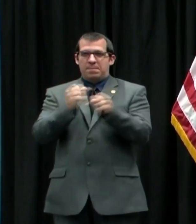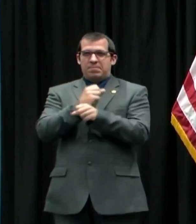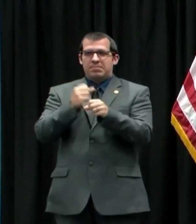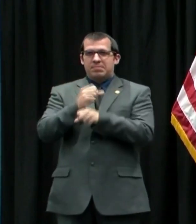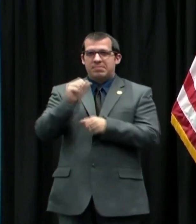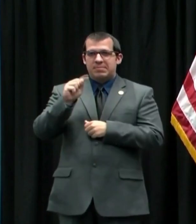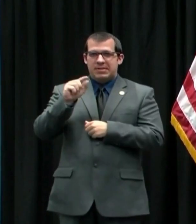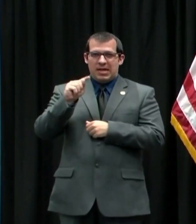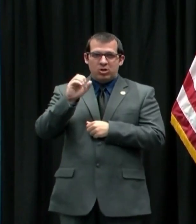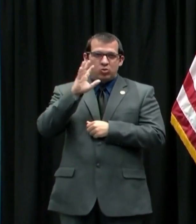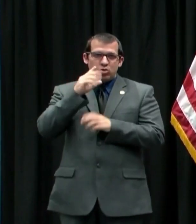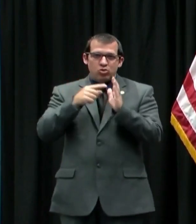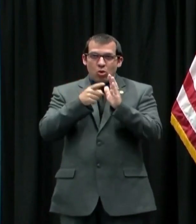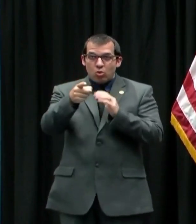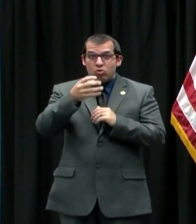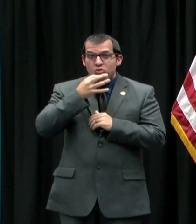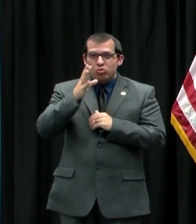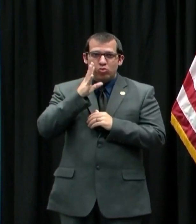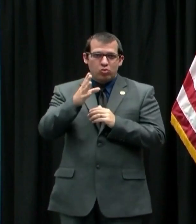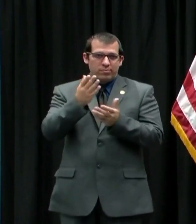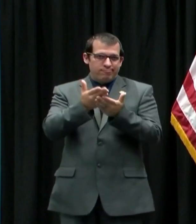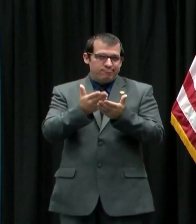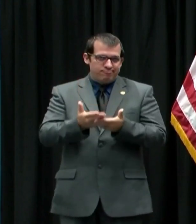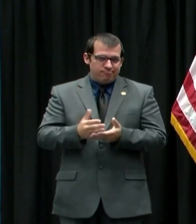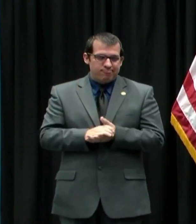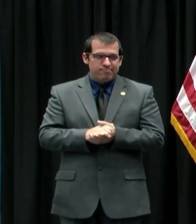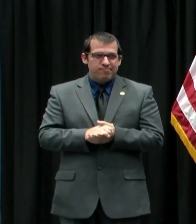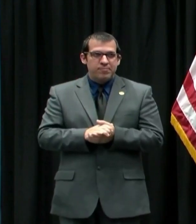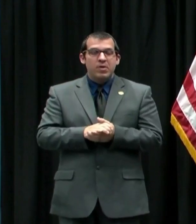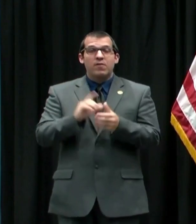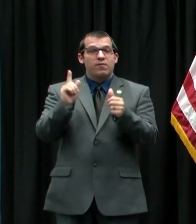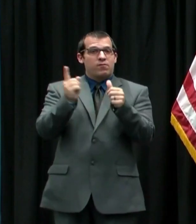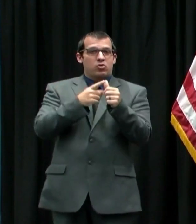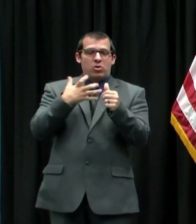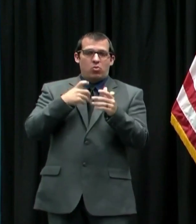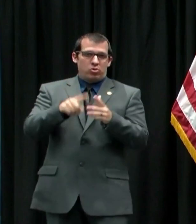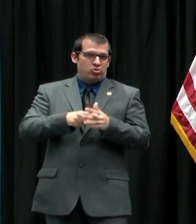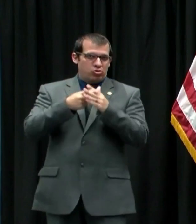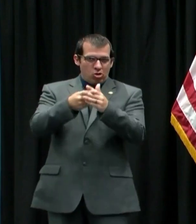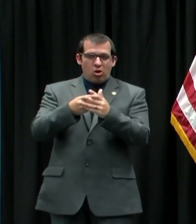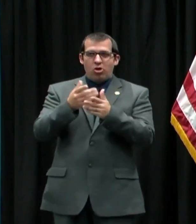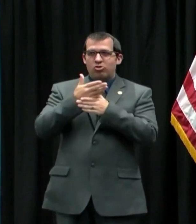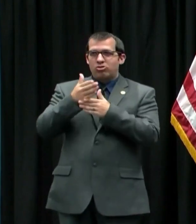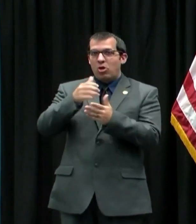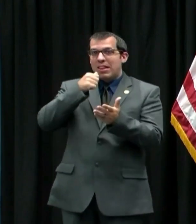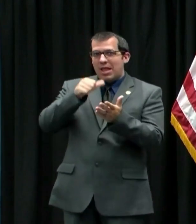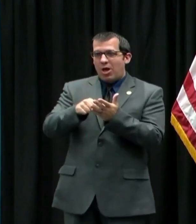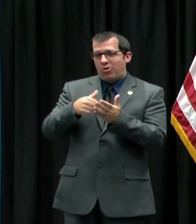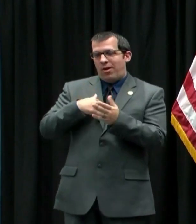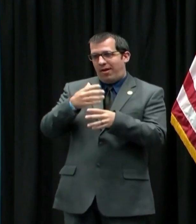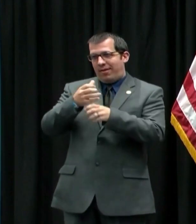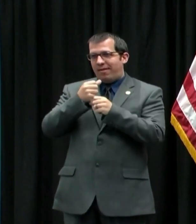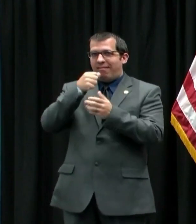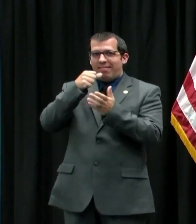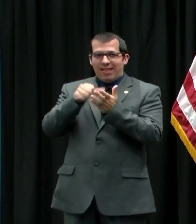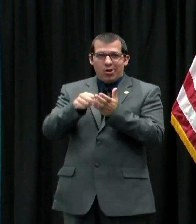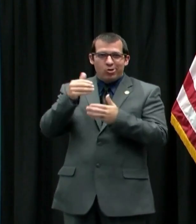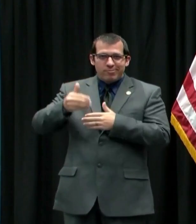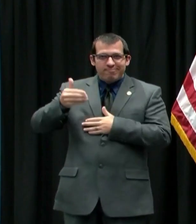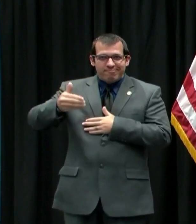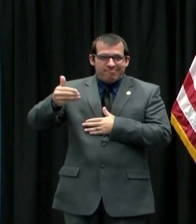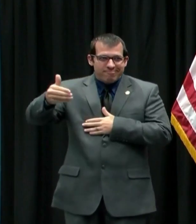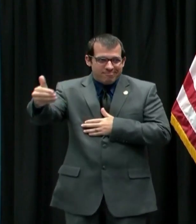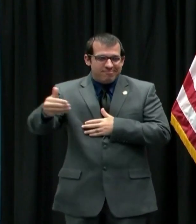shortly will demonstrate that. I wanted to start off by just sharing a letter. I get letters from time to